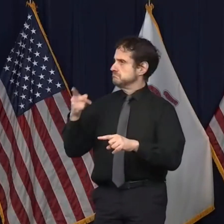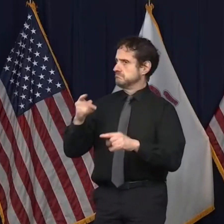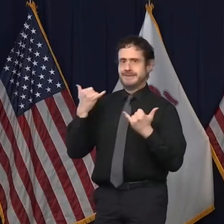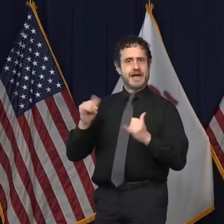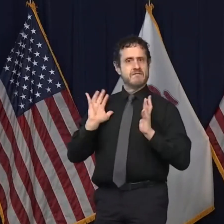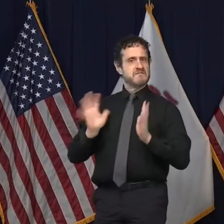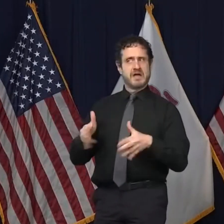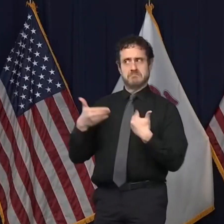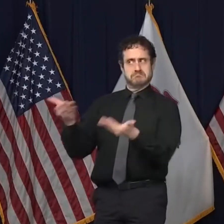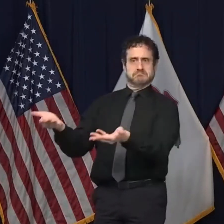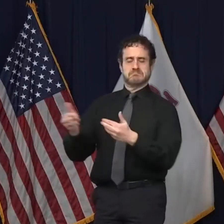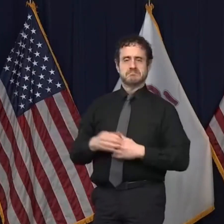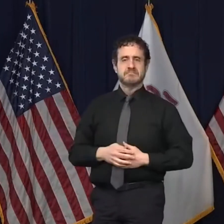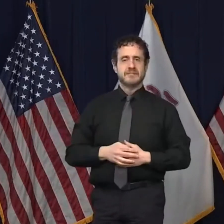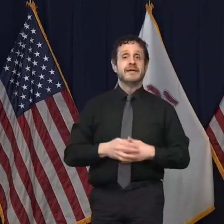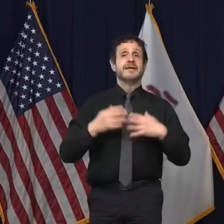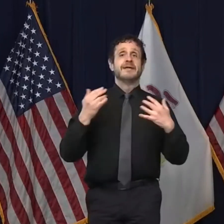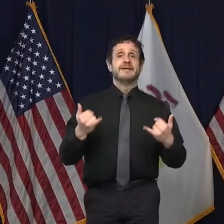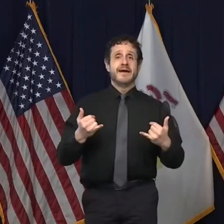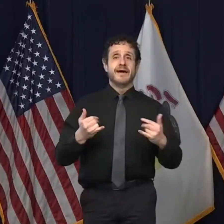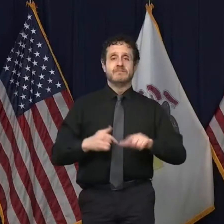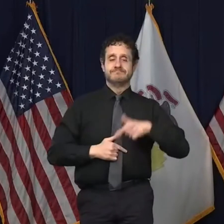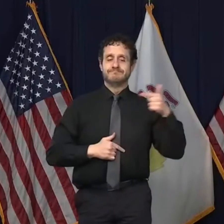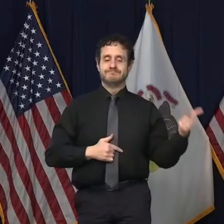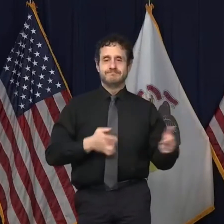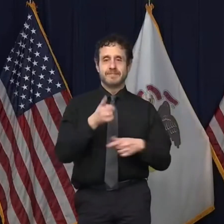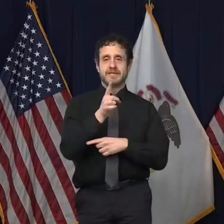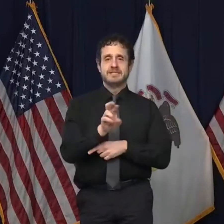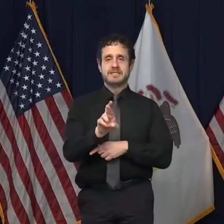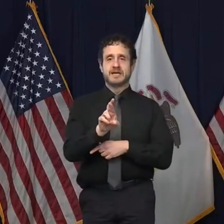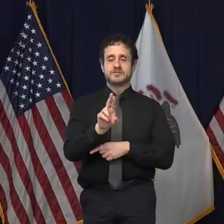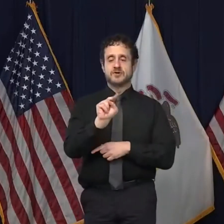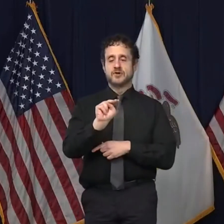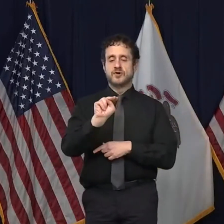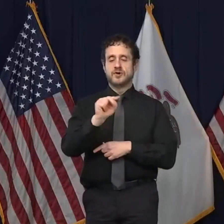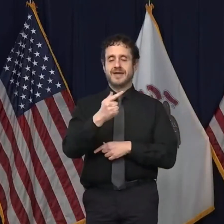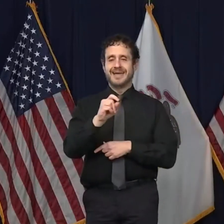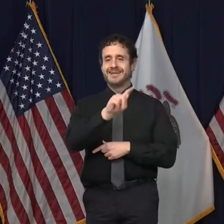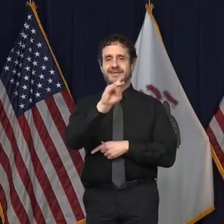So anyway, with that, I'd like to turn it over to Dr. Ngozi